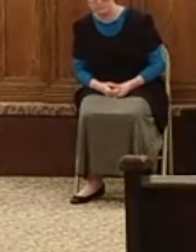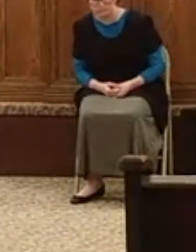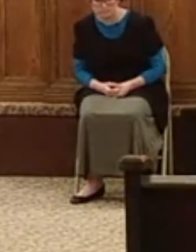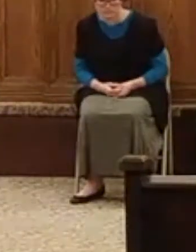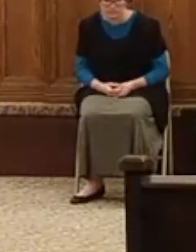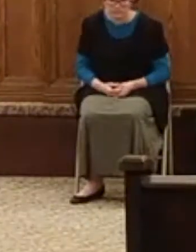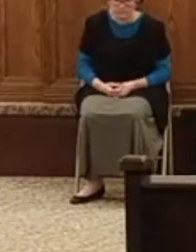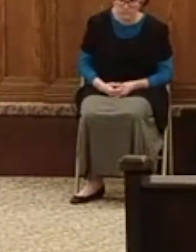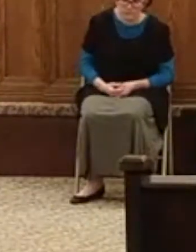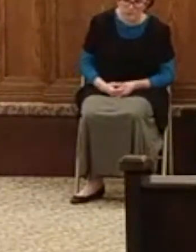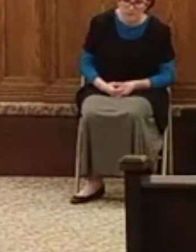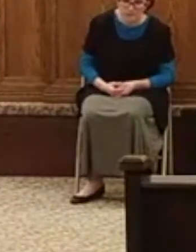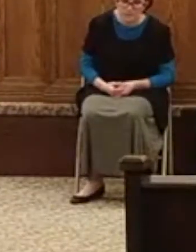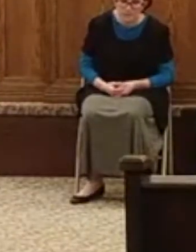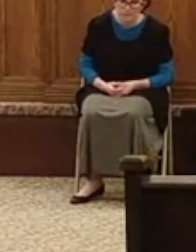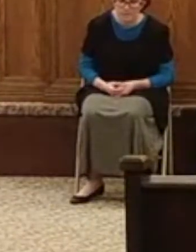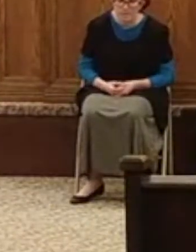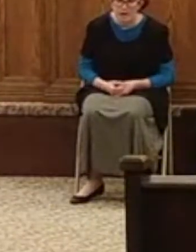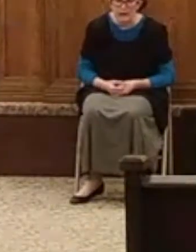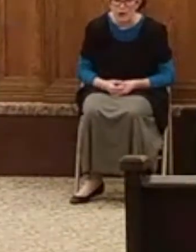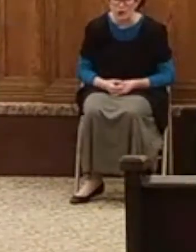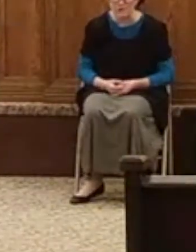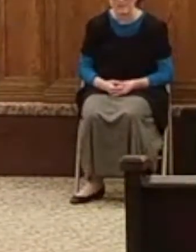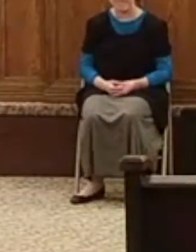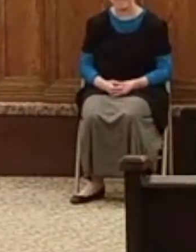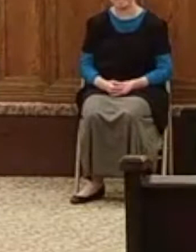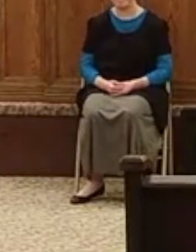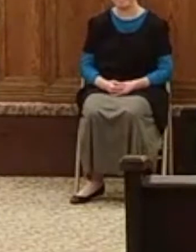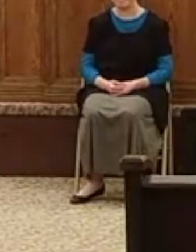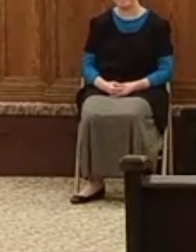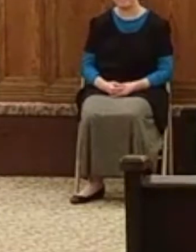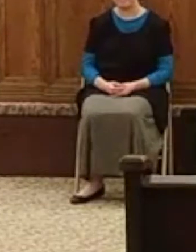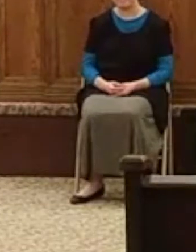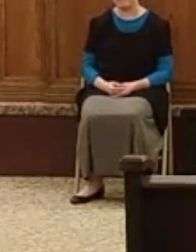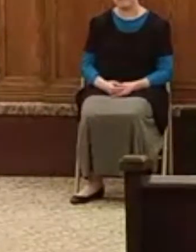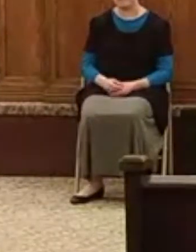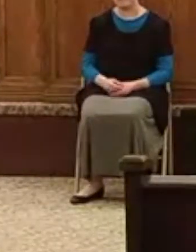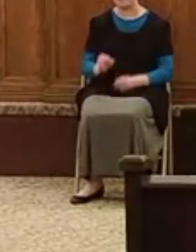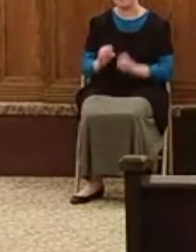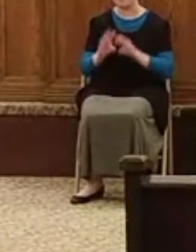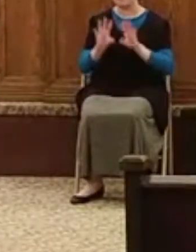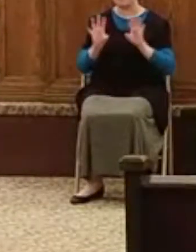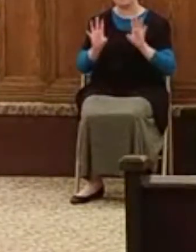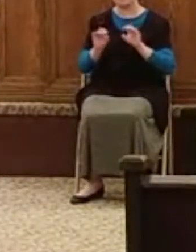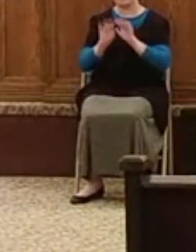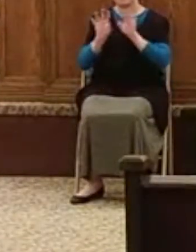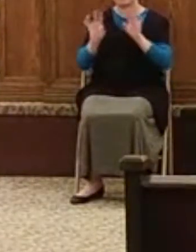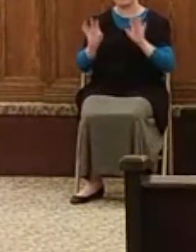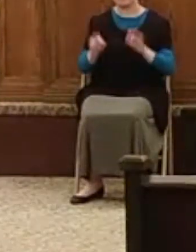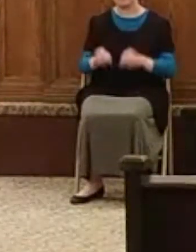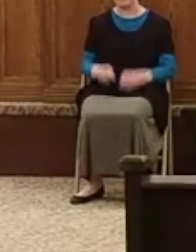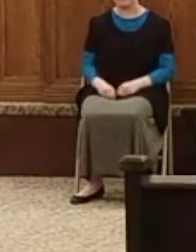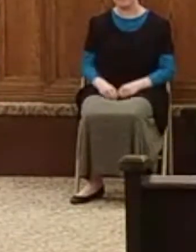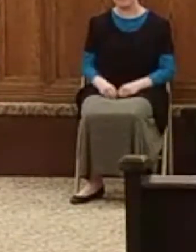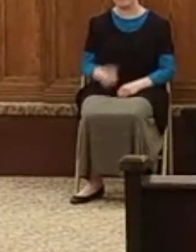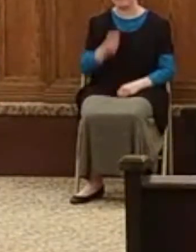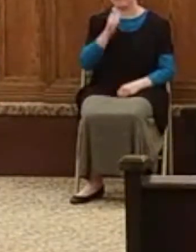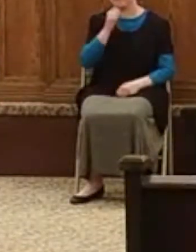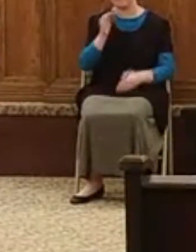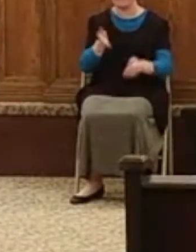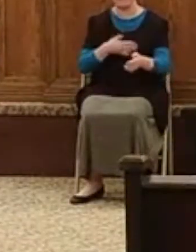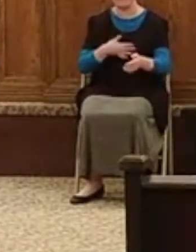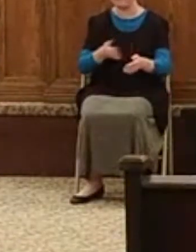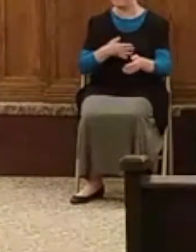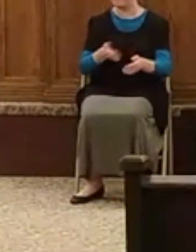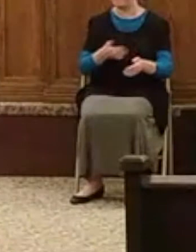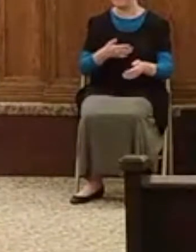This little light of mine, I'm gonna let it shine. Let it shine. Okay, you sing, I know